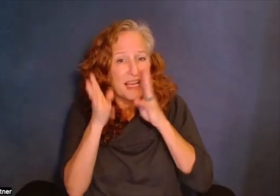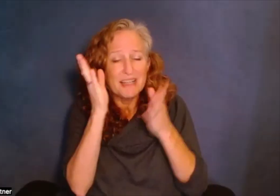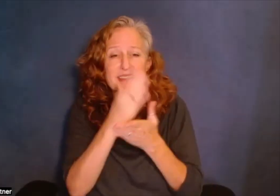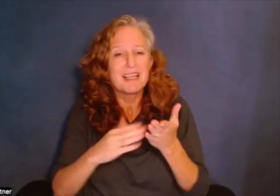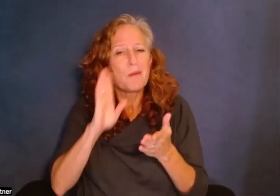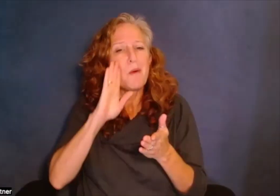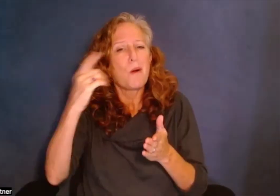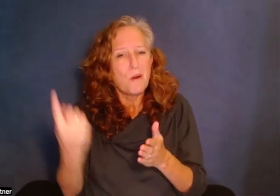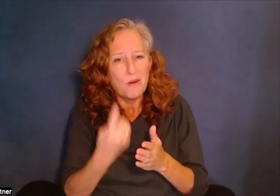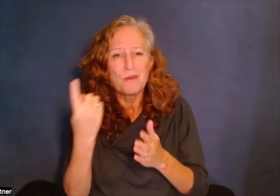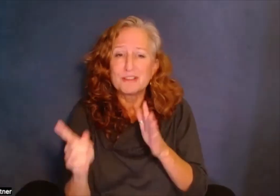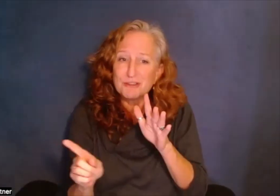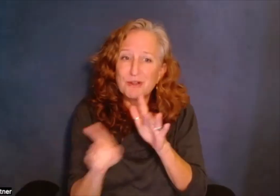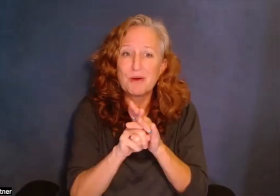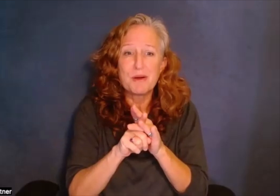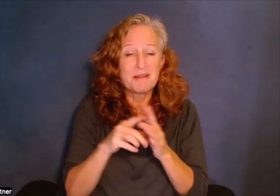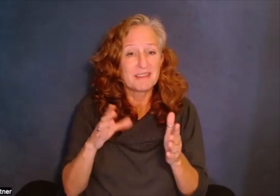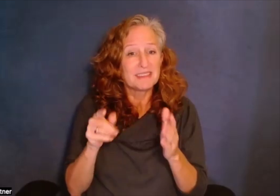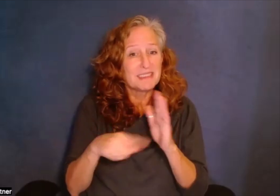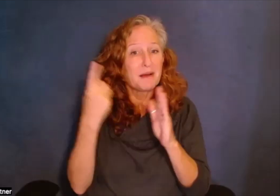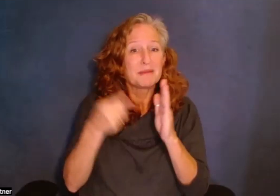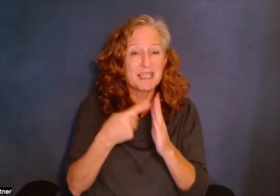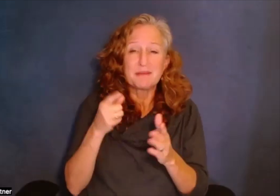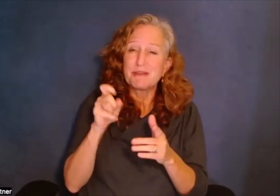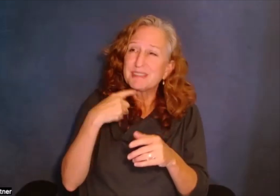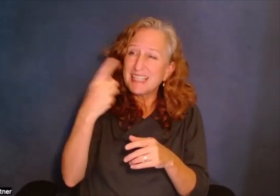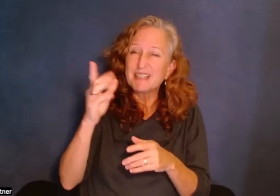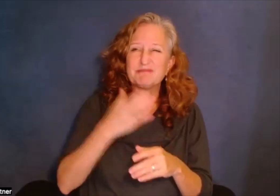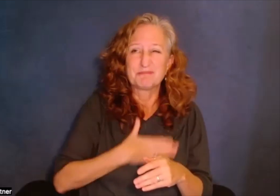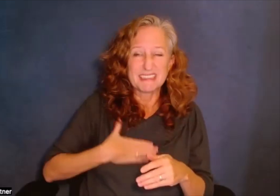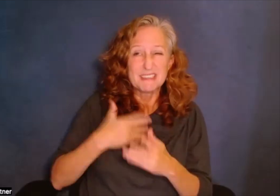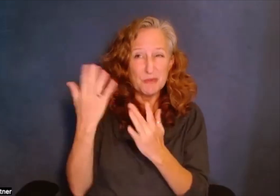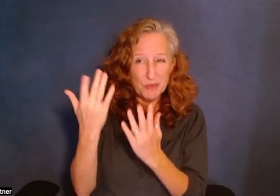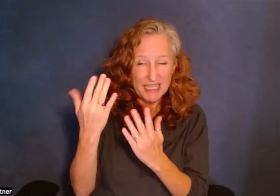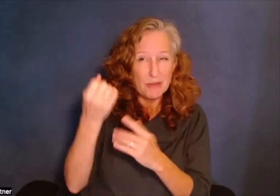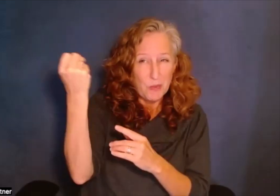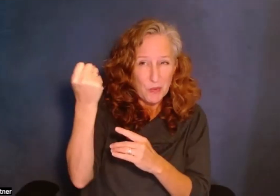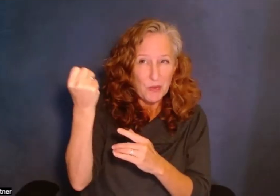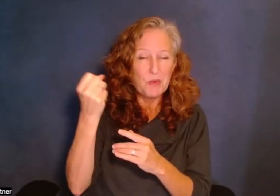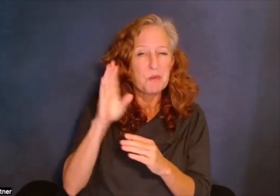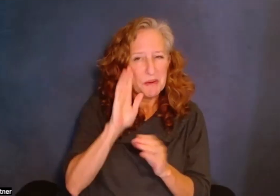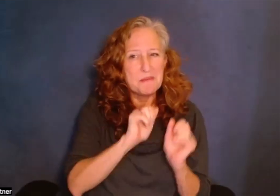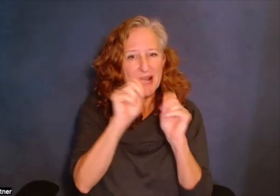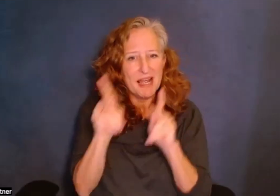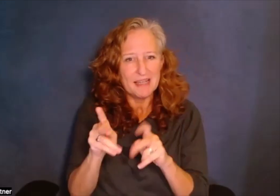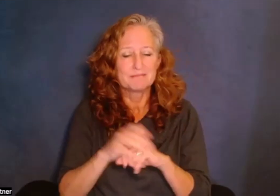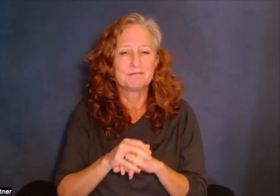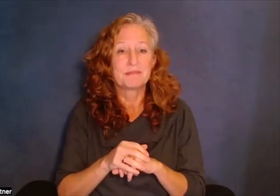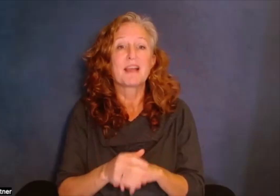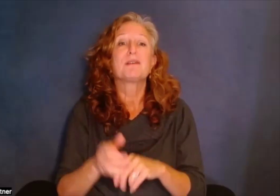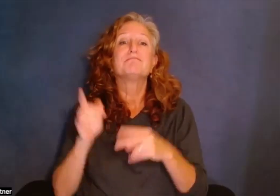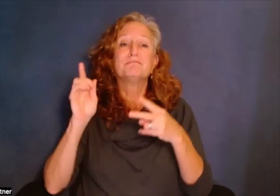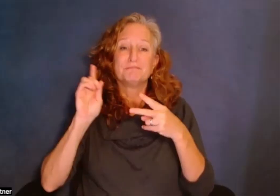of followers, but engagement. Who is actually clicking, liking, subscribing, sharing,